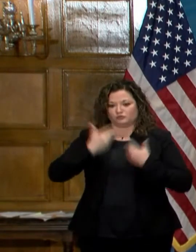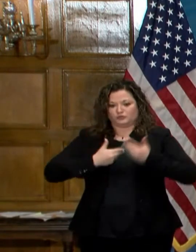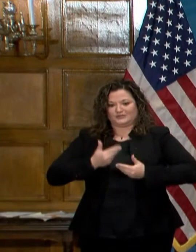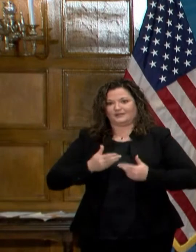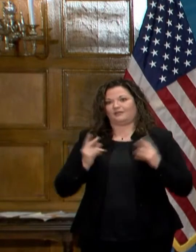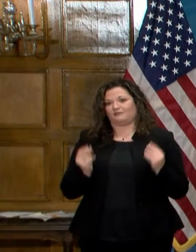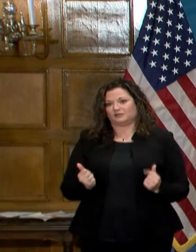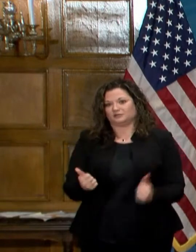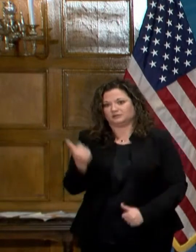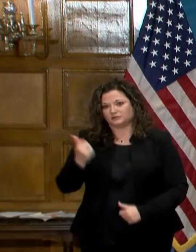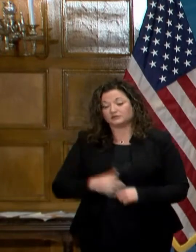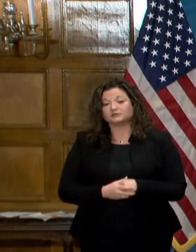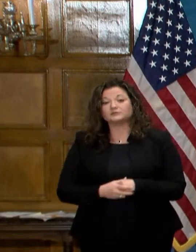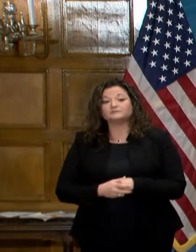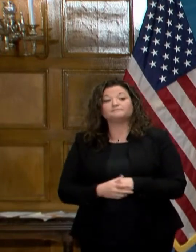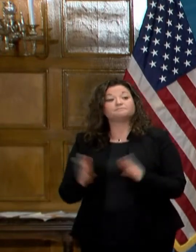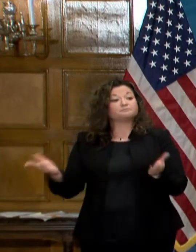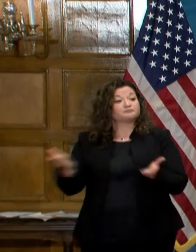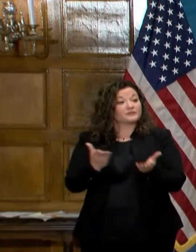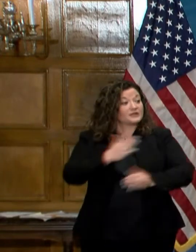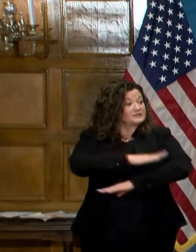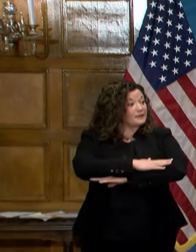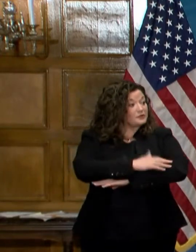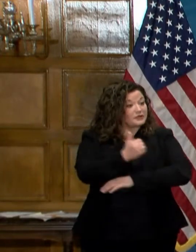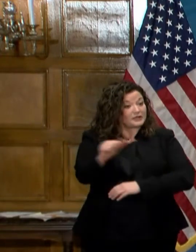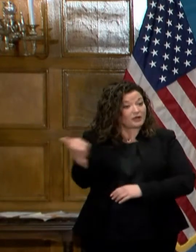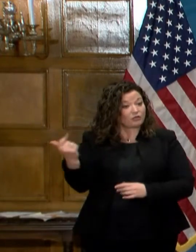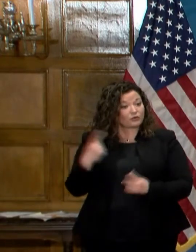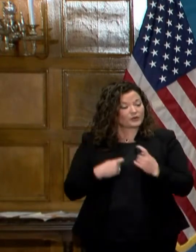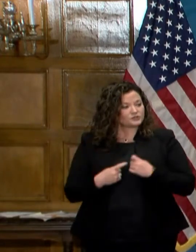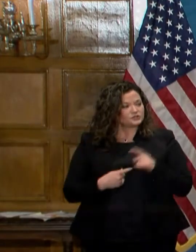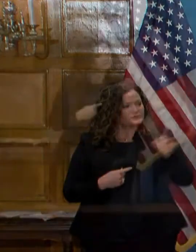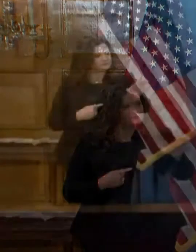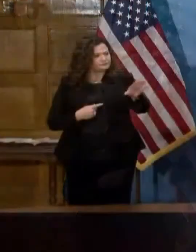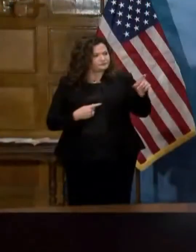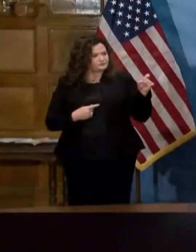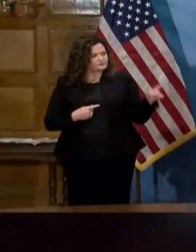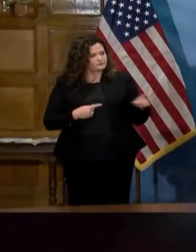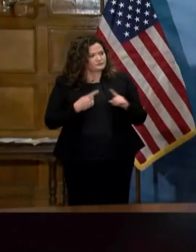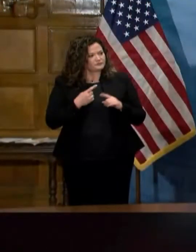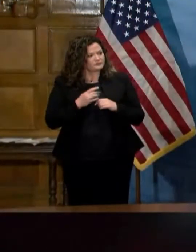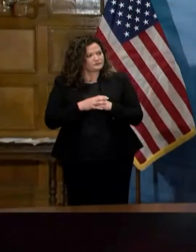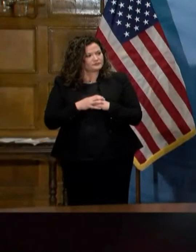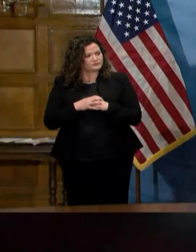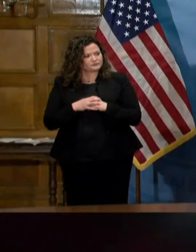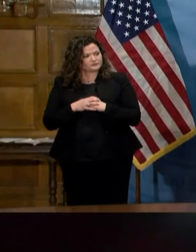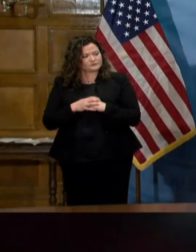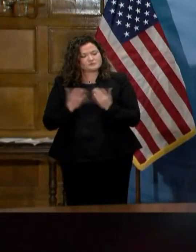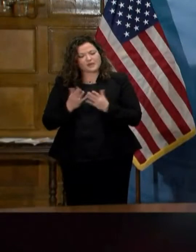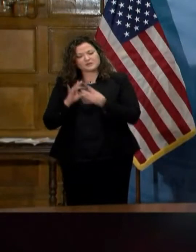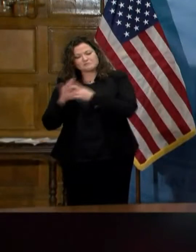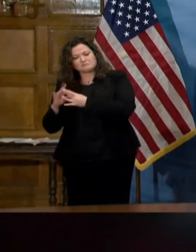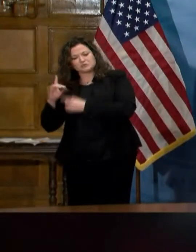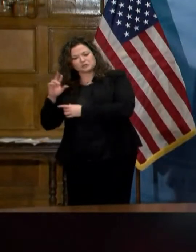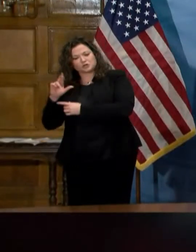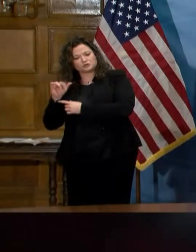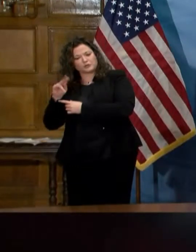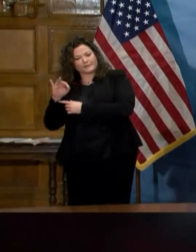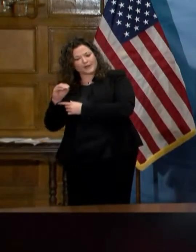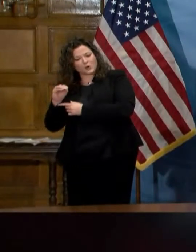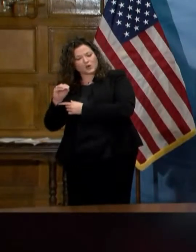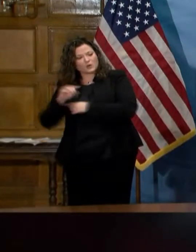quickest. Back to the table. Any other questions? I want to go back to the question, this may be for Dr. Romero as well too, on